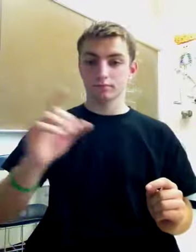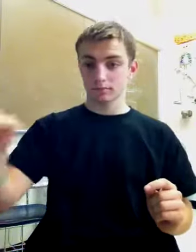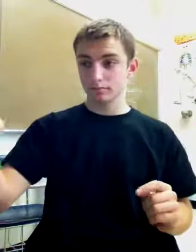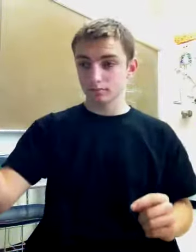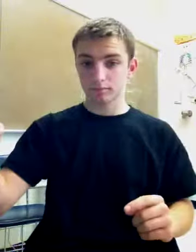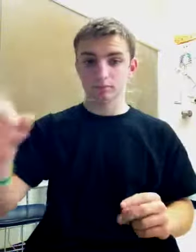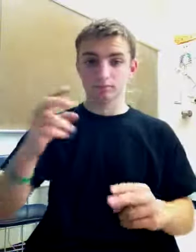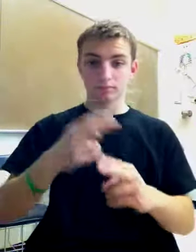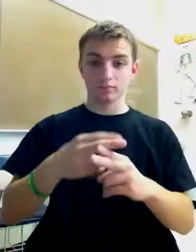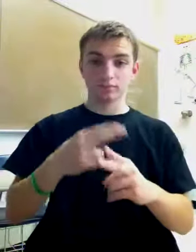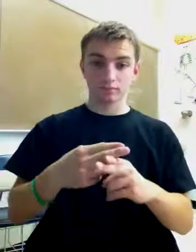They're taking this long to the